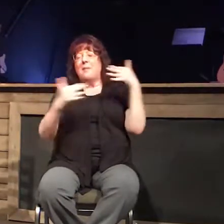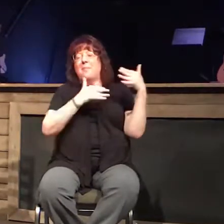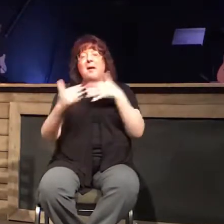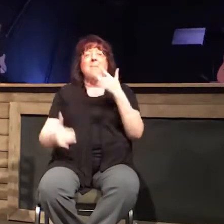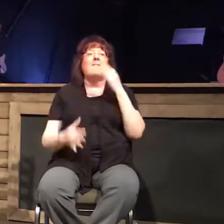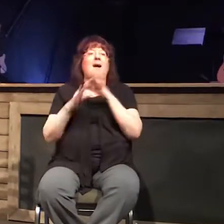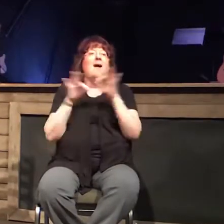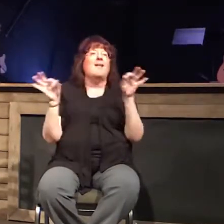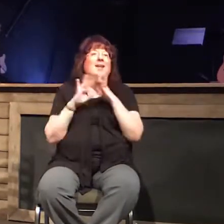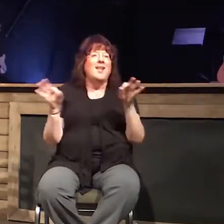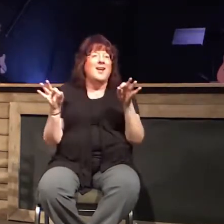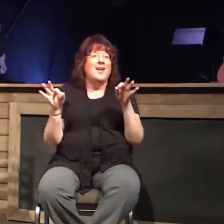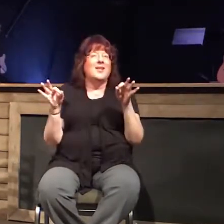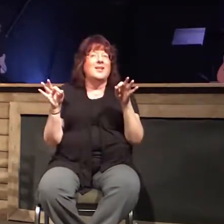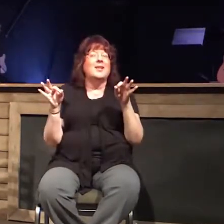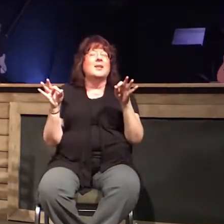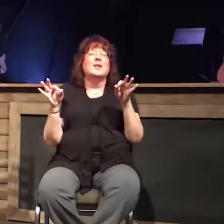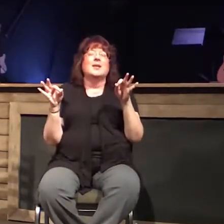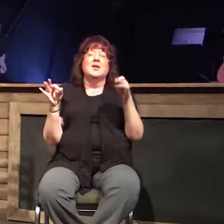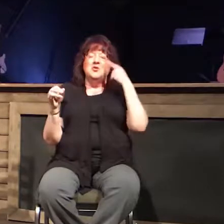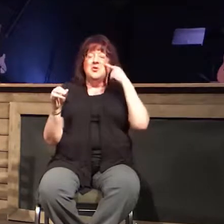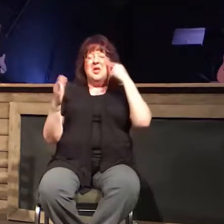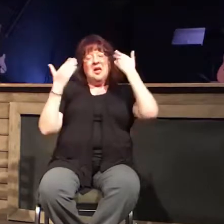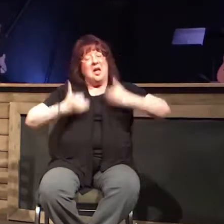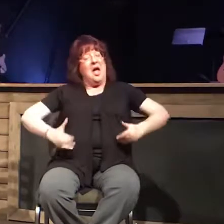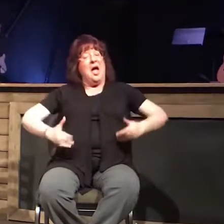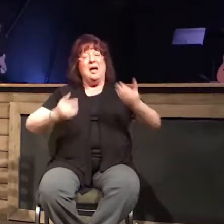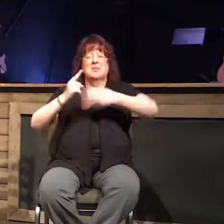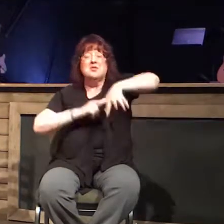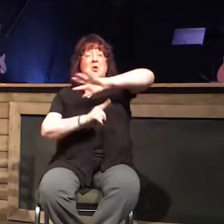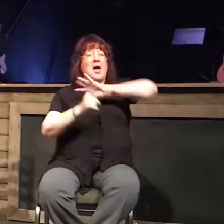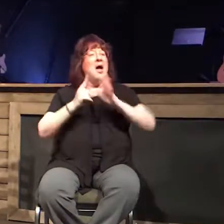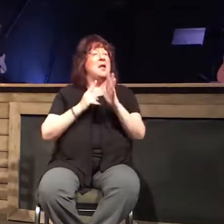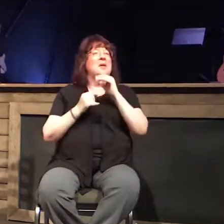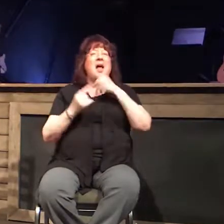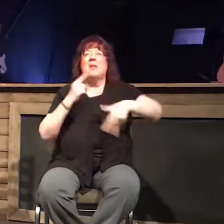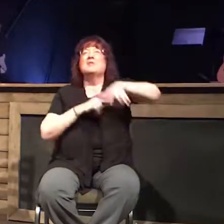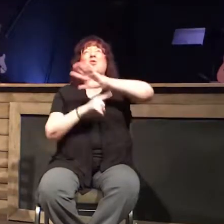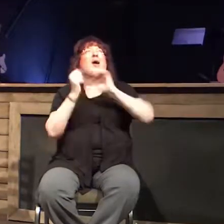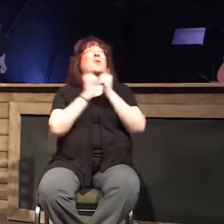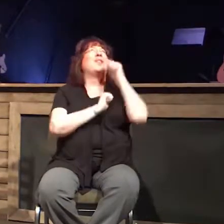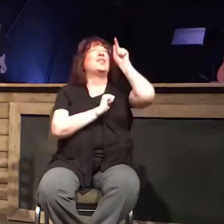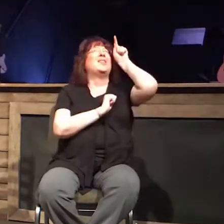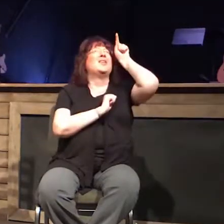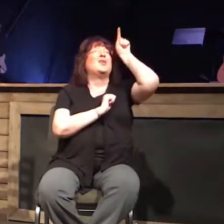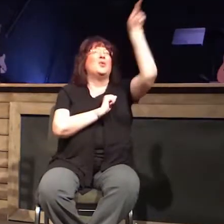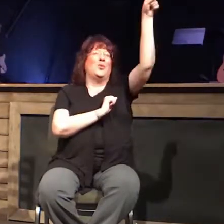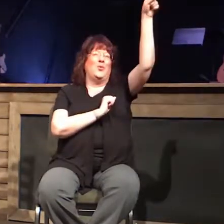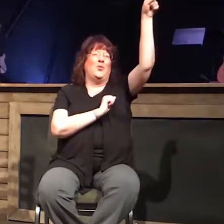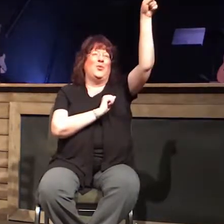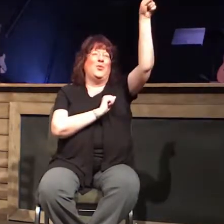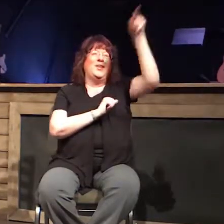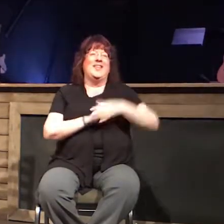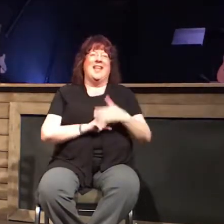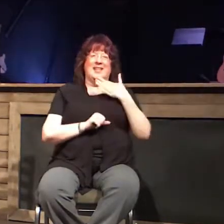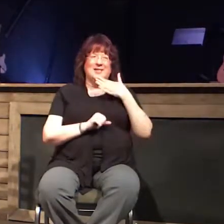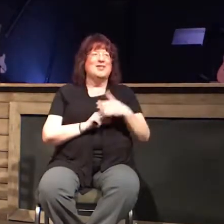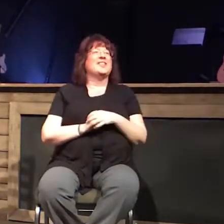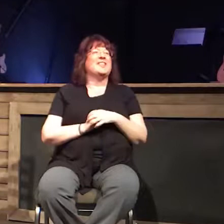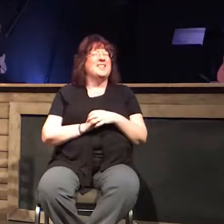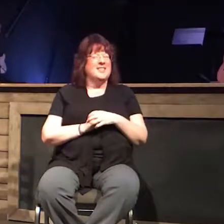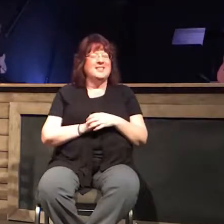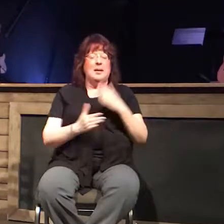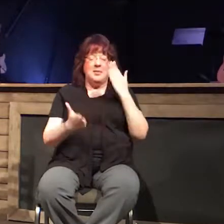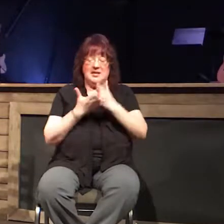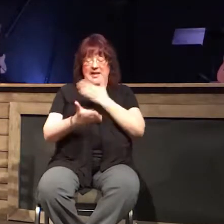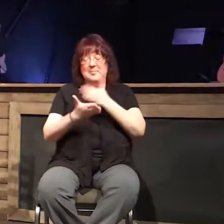My favorite line in the song is this: "You may think that I'm surrounded, but I'm surrounded by..." Ah, that's good, isn't it? I'm